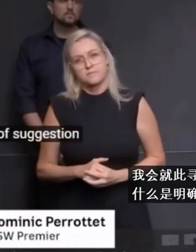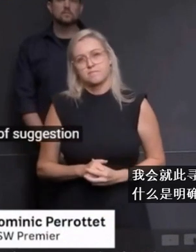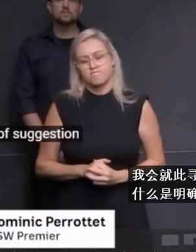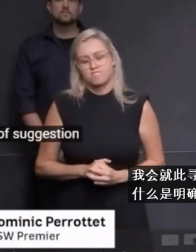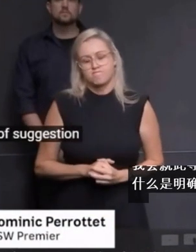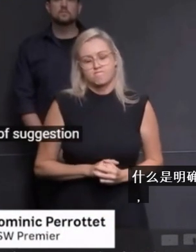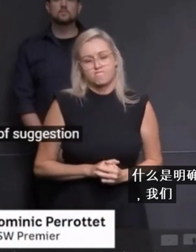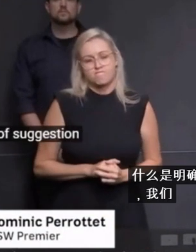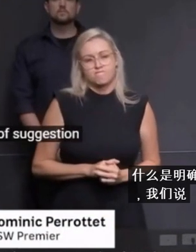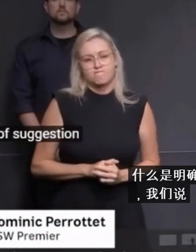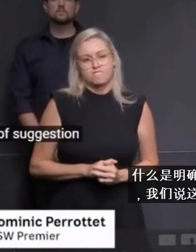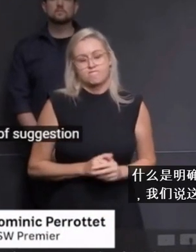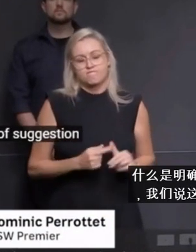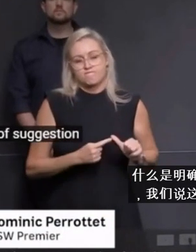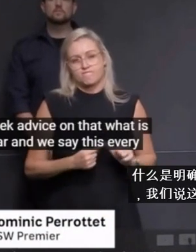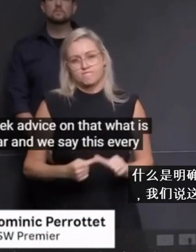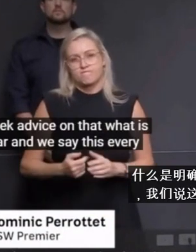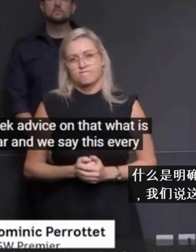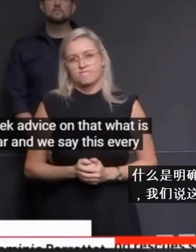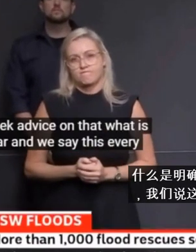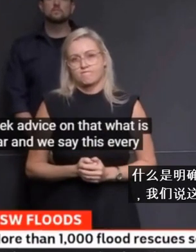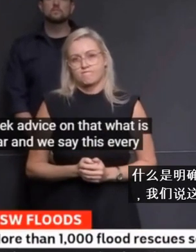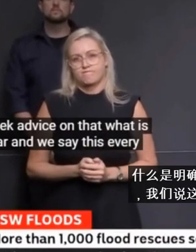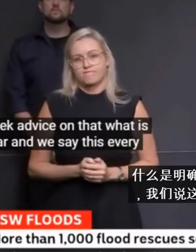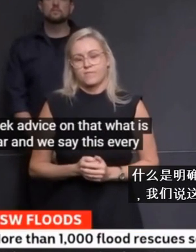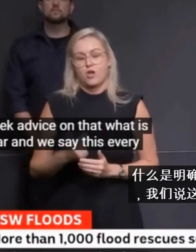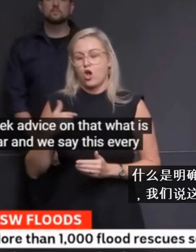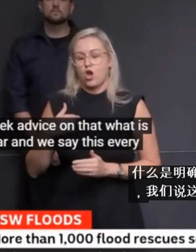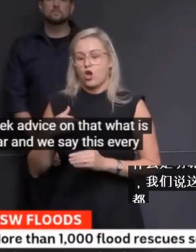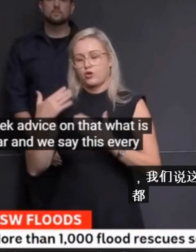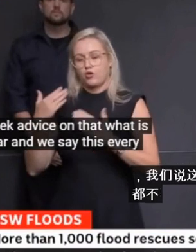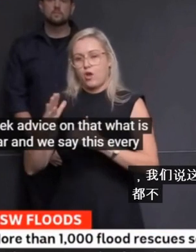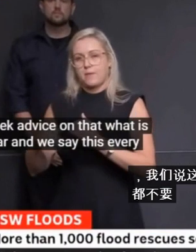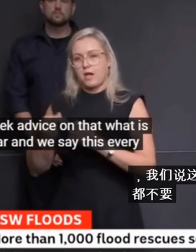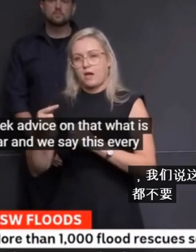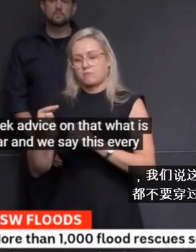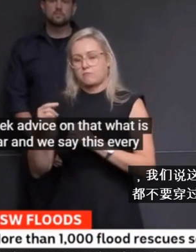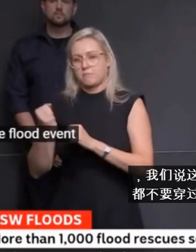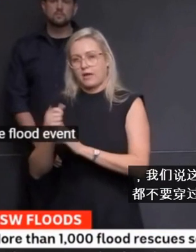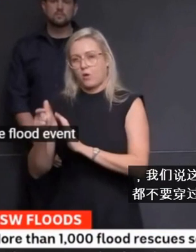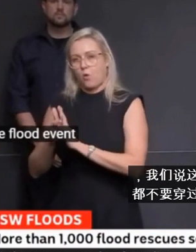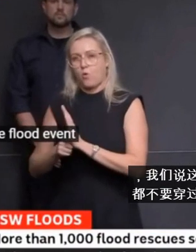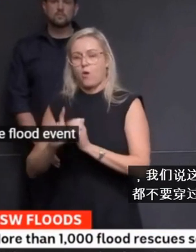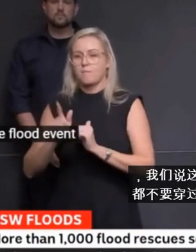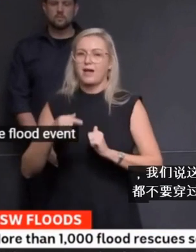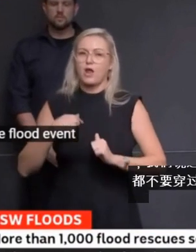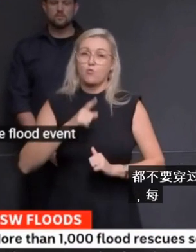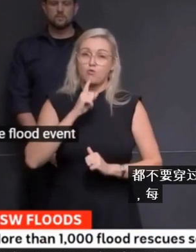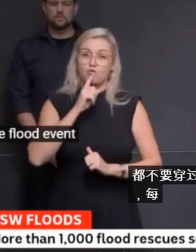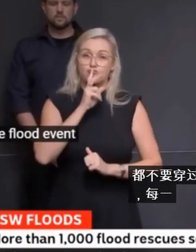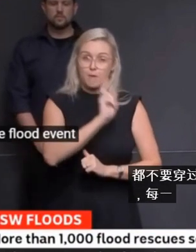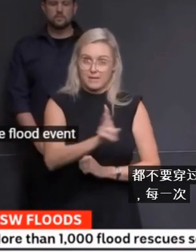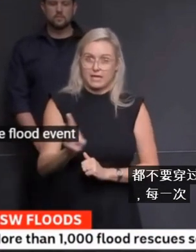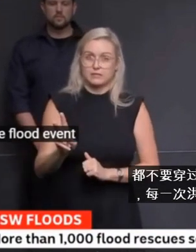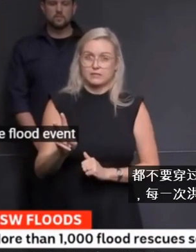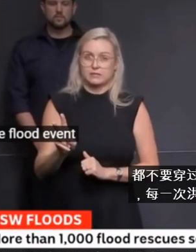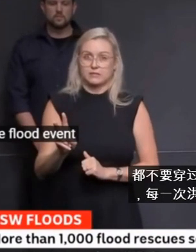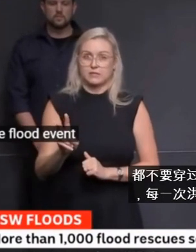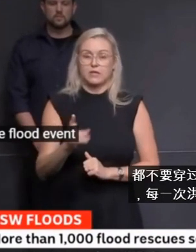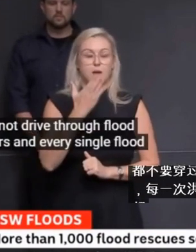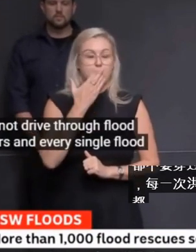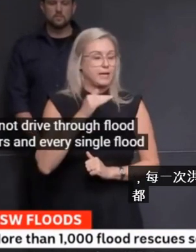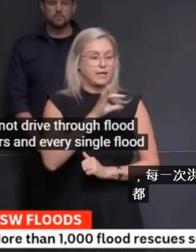clear, and we say this every single flood event, do not drive through floodwaters. And every single flood